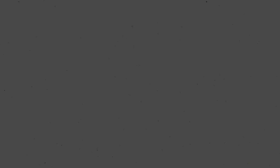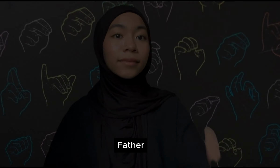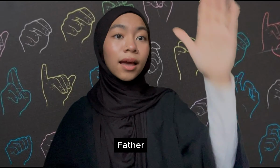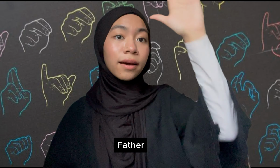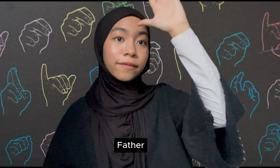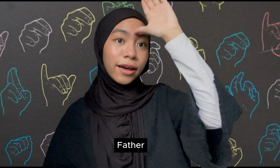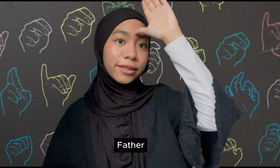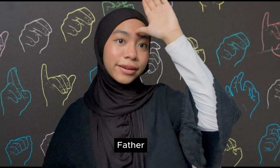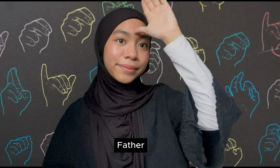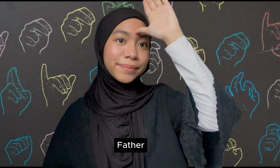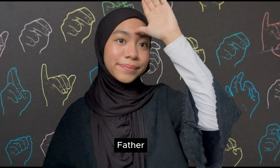Father.